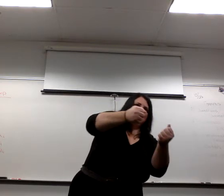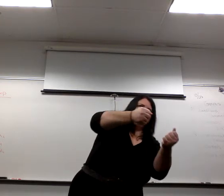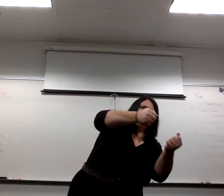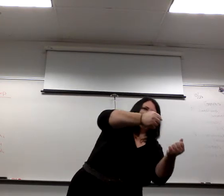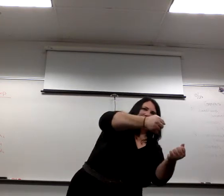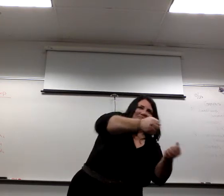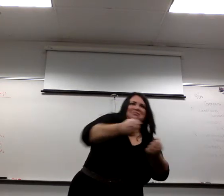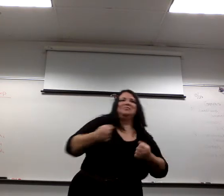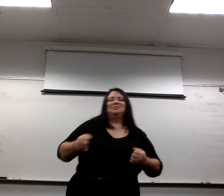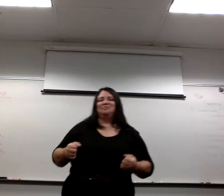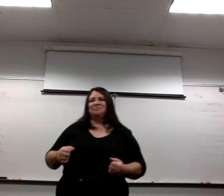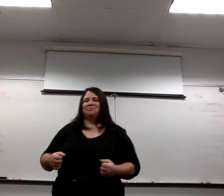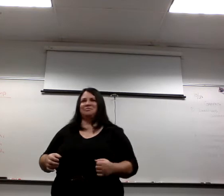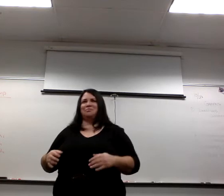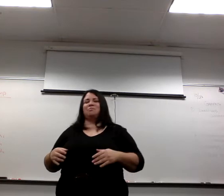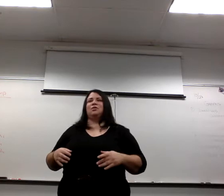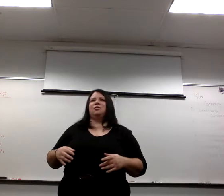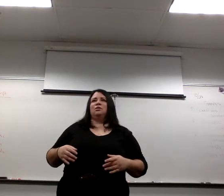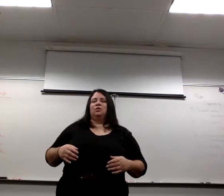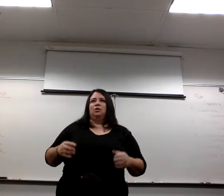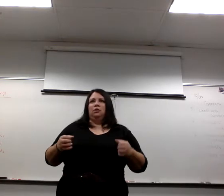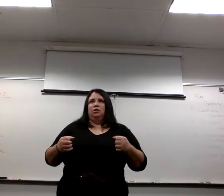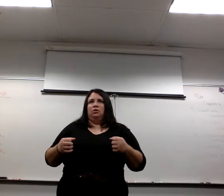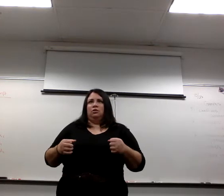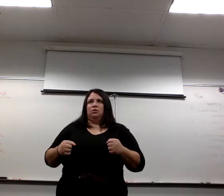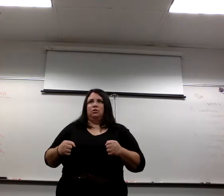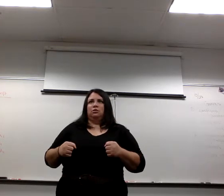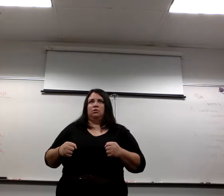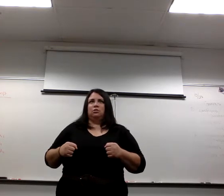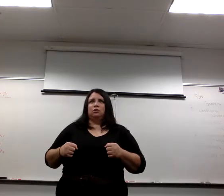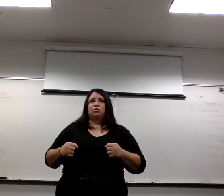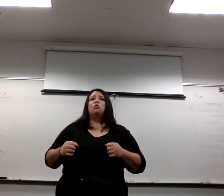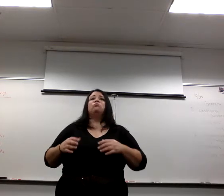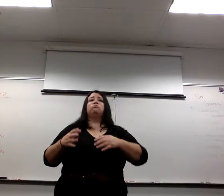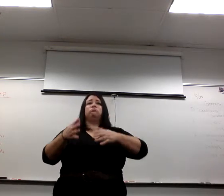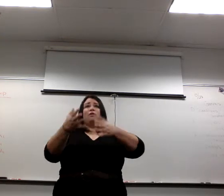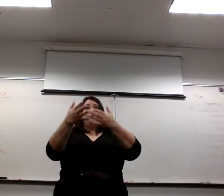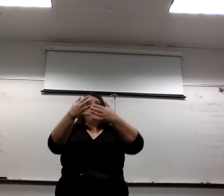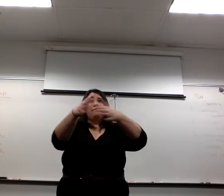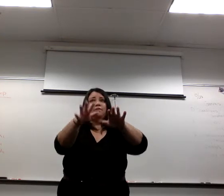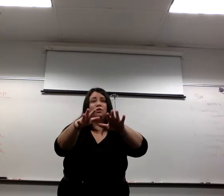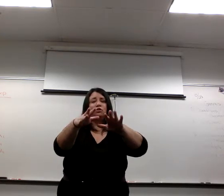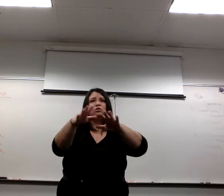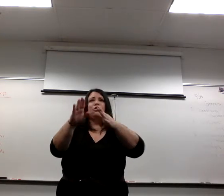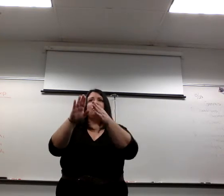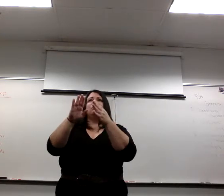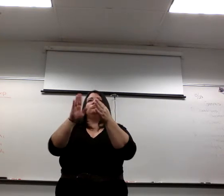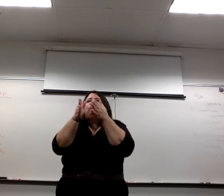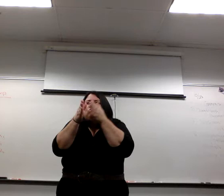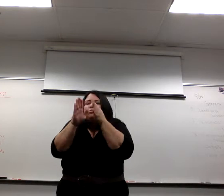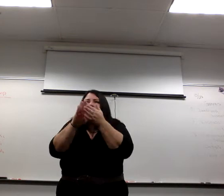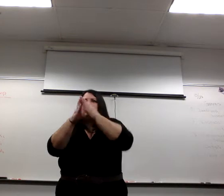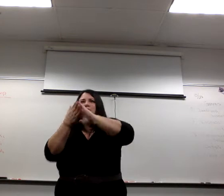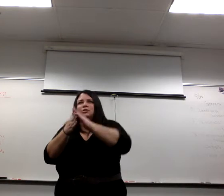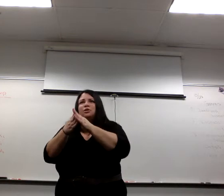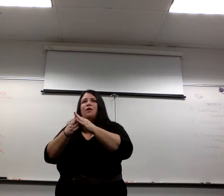Anyway, after driving on this road, we got to a small village, found a hotel. The hotel was on